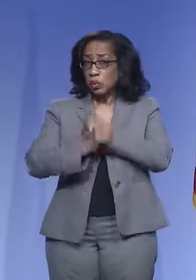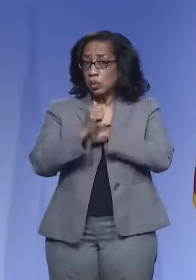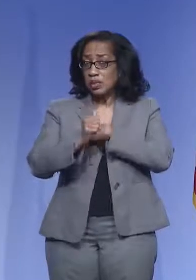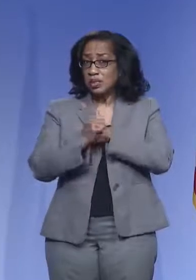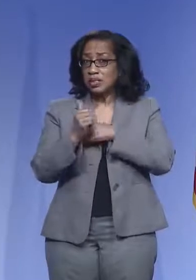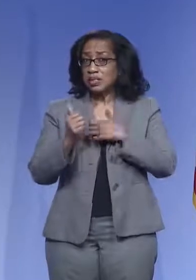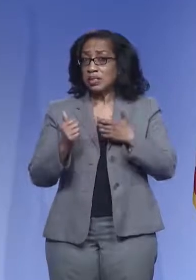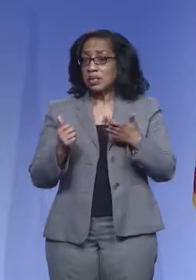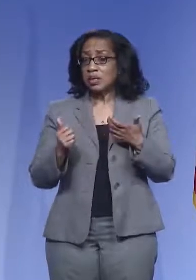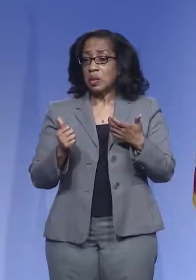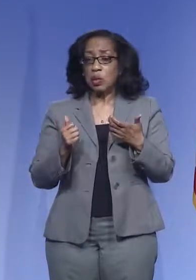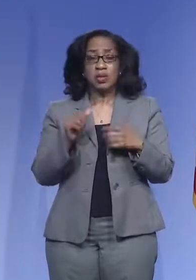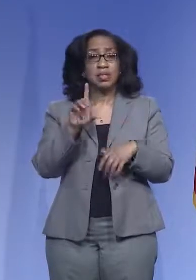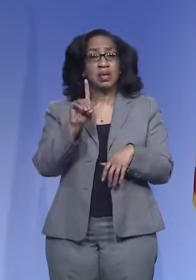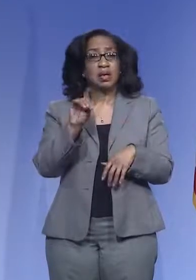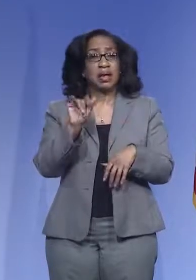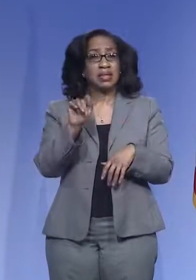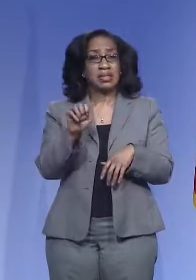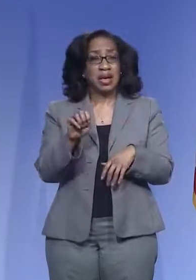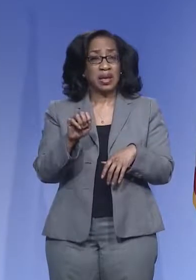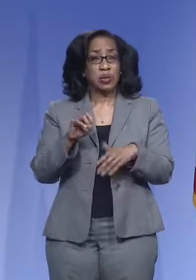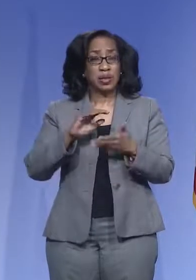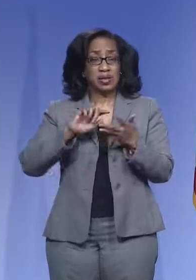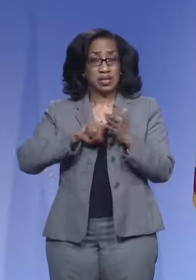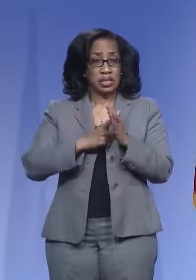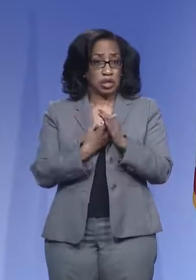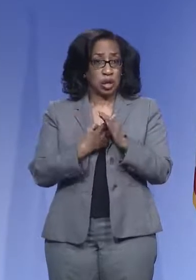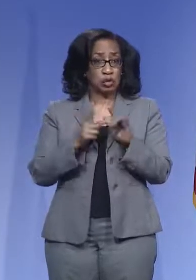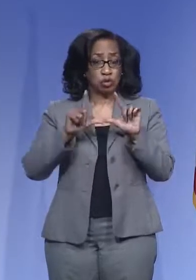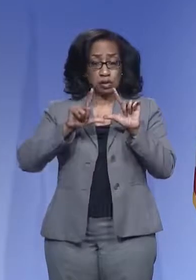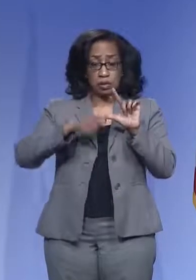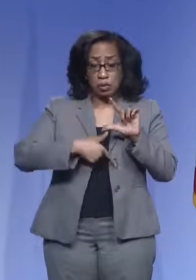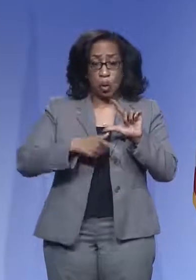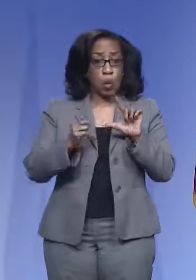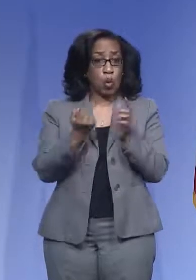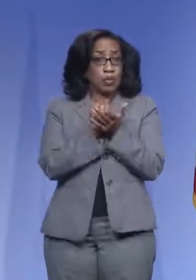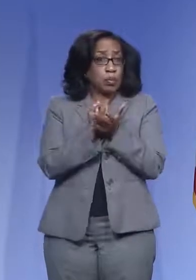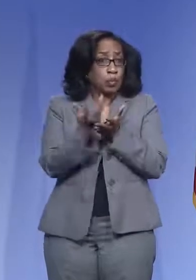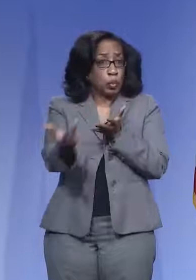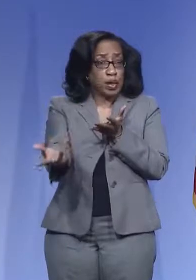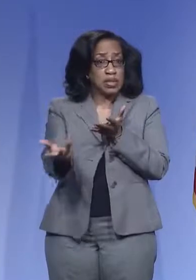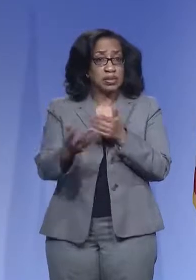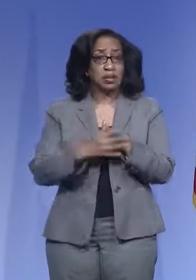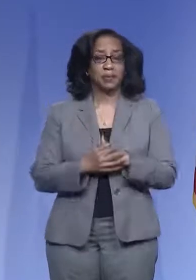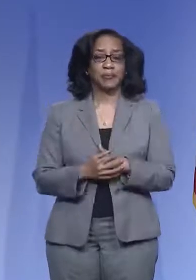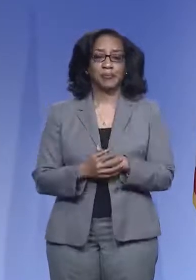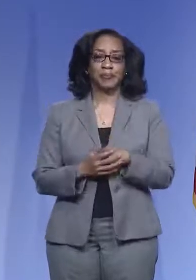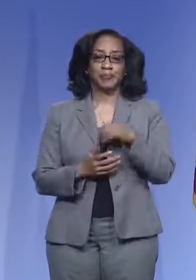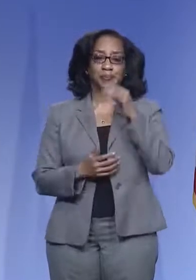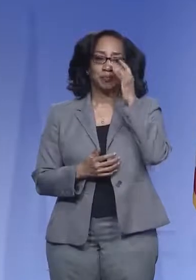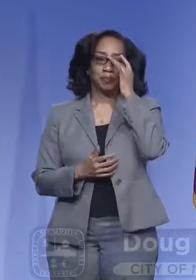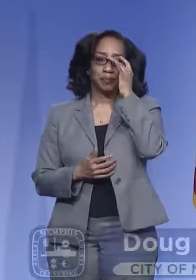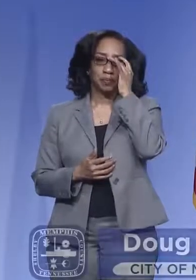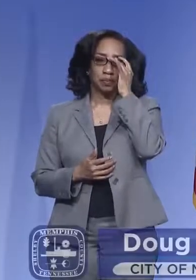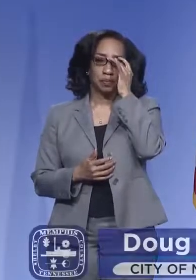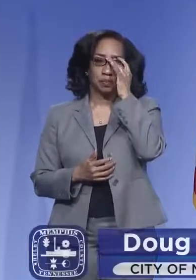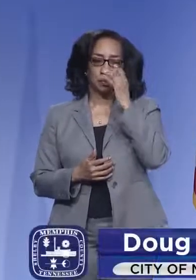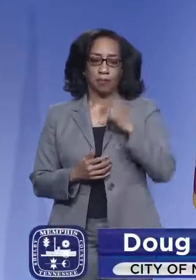date after which doses could start to expire or be wasted in large quantities? There is always that risk,